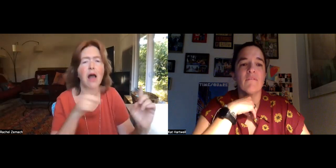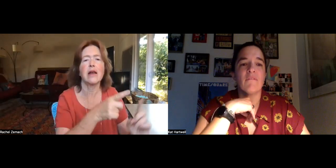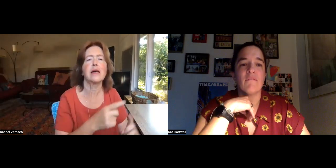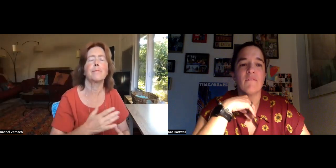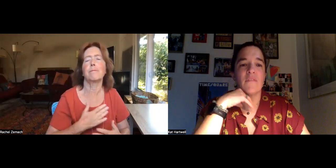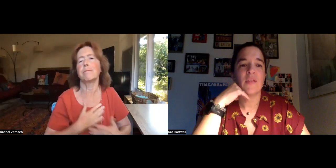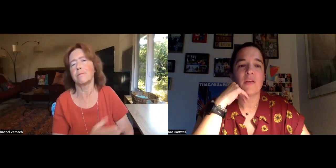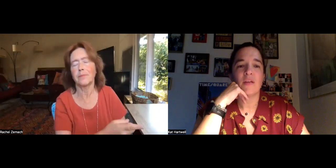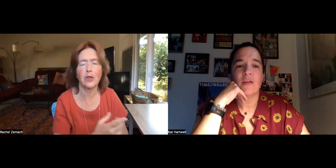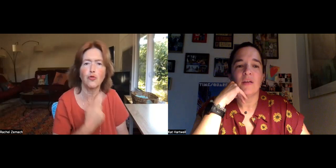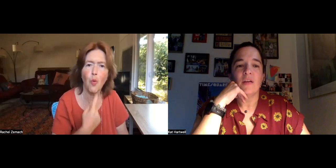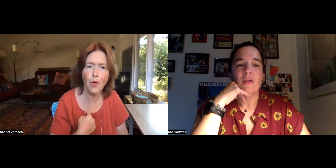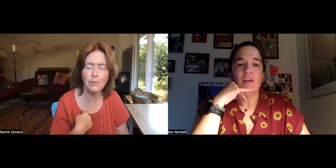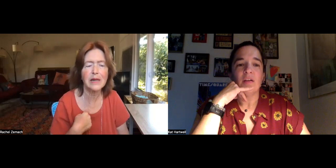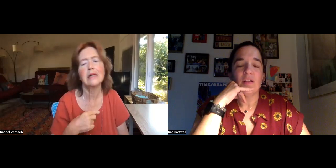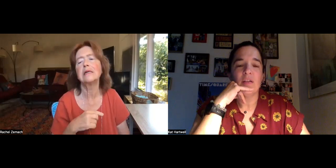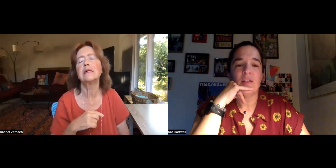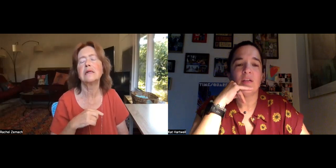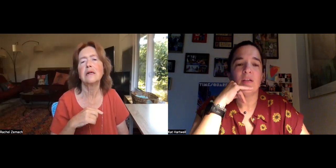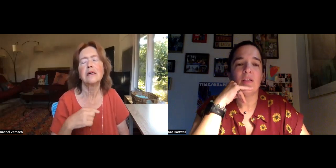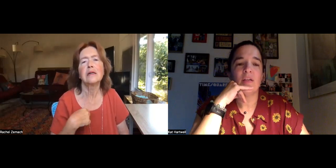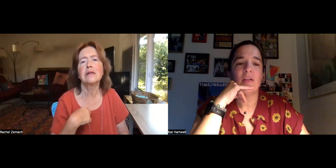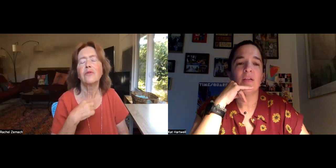Finally, four of me.